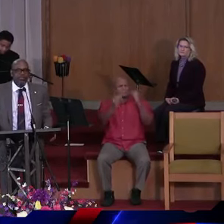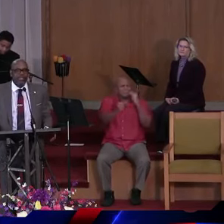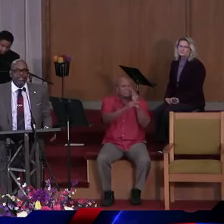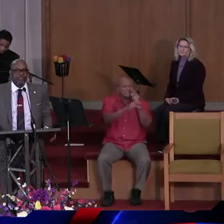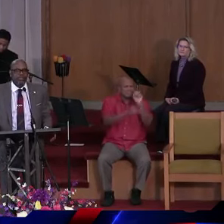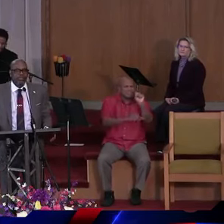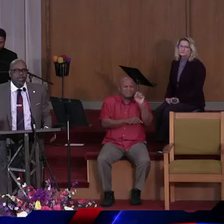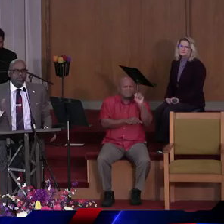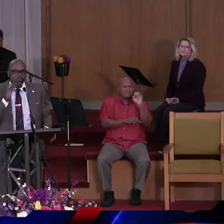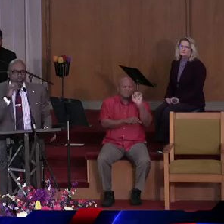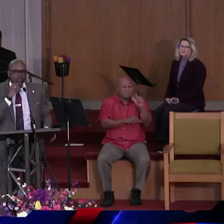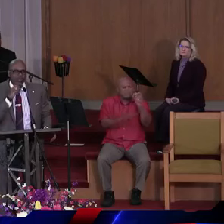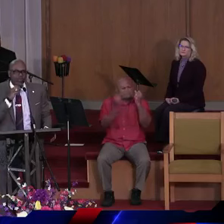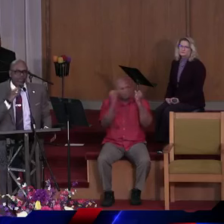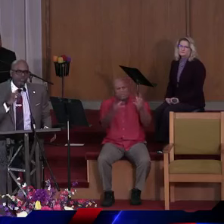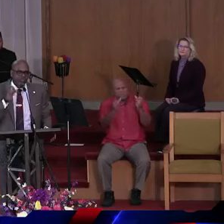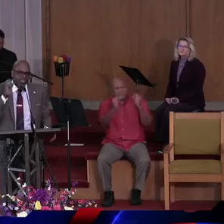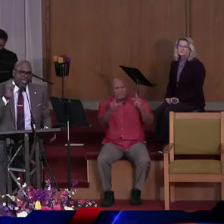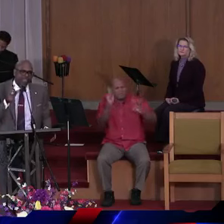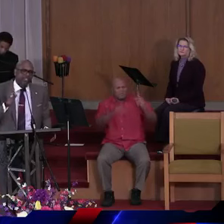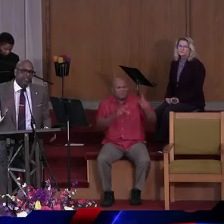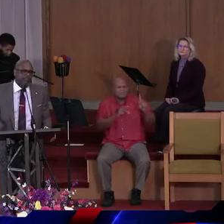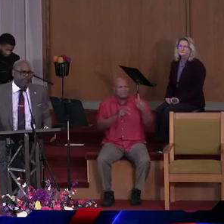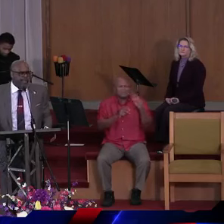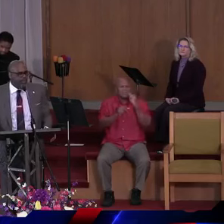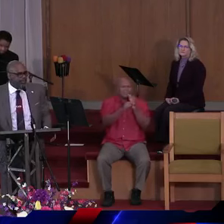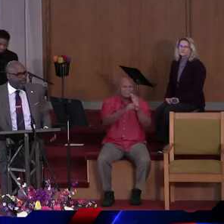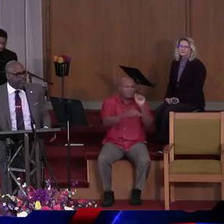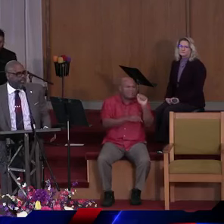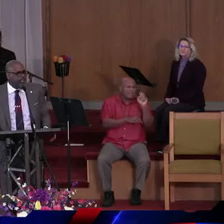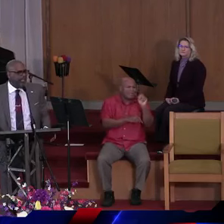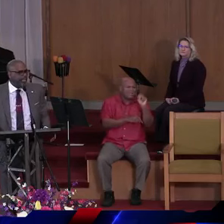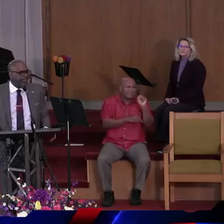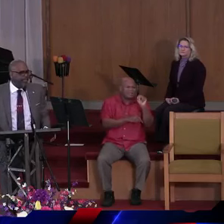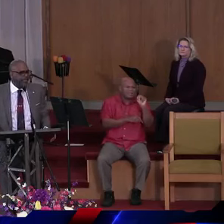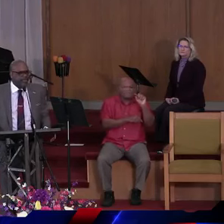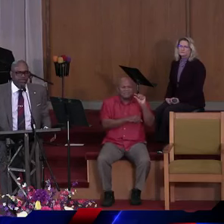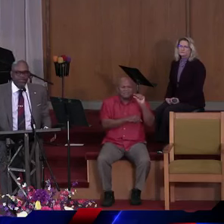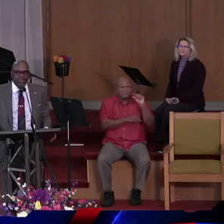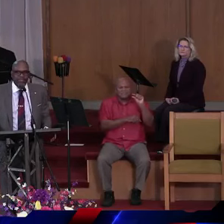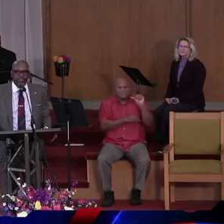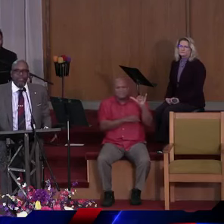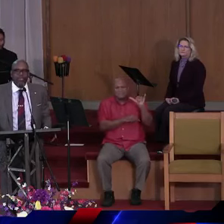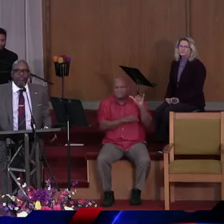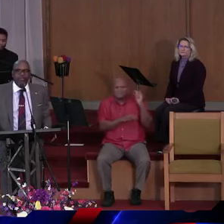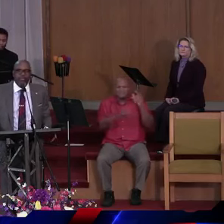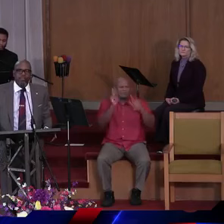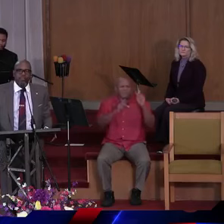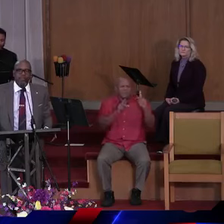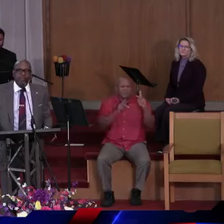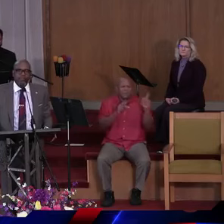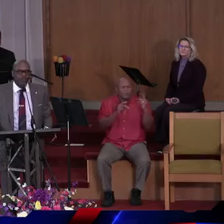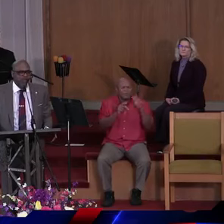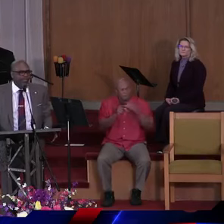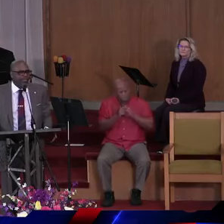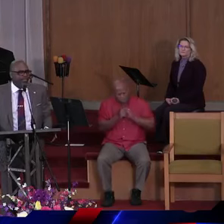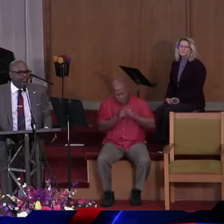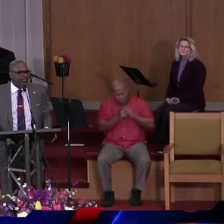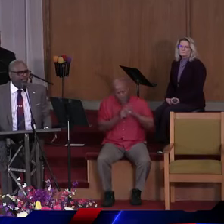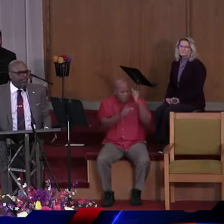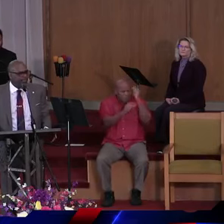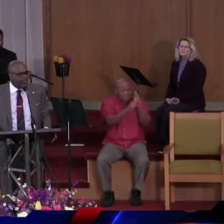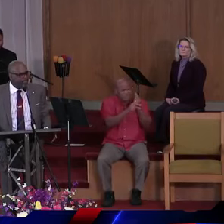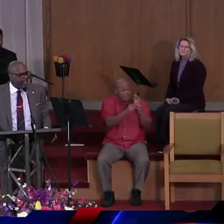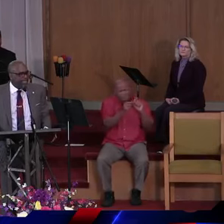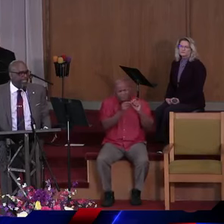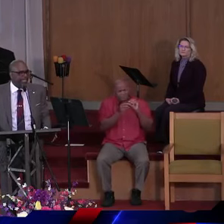so many of you. We're praying with you. Sister Angie, we're praying with you. And as your family grieves the loss of your brother, my dear